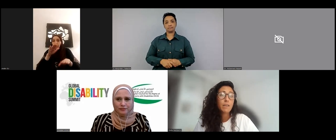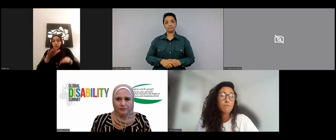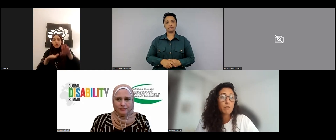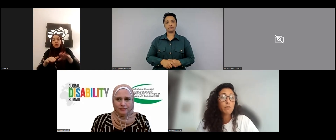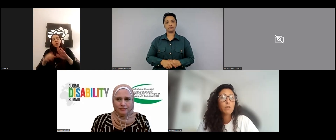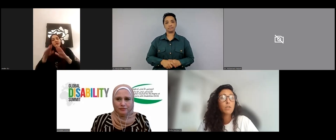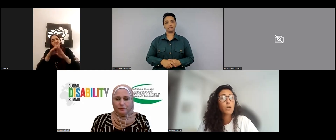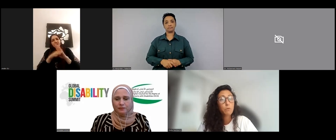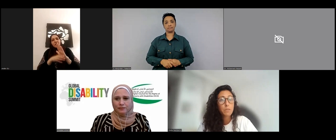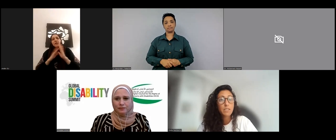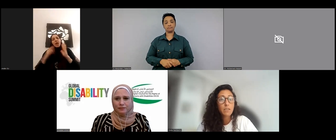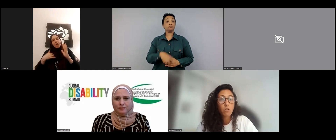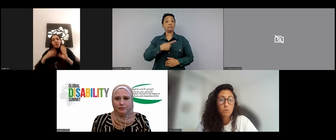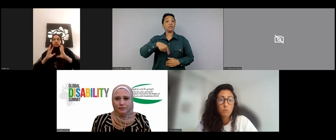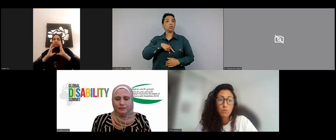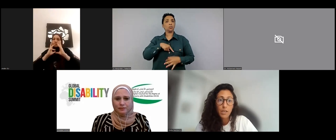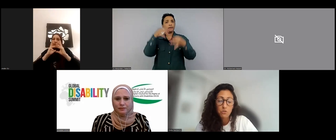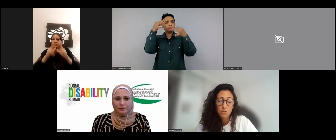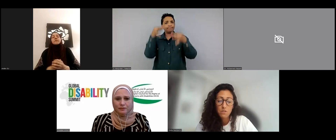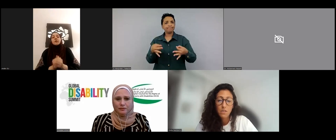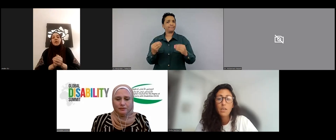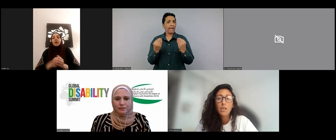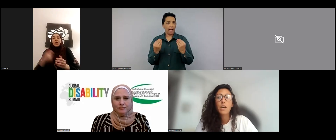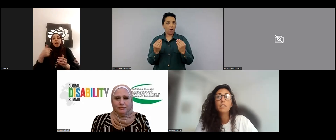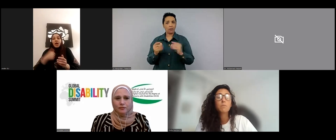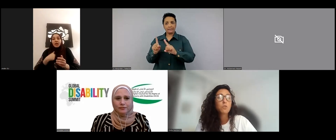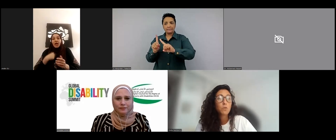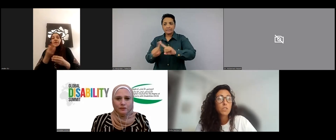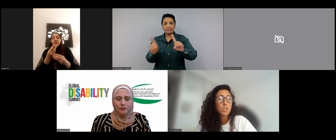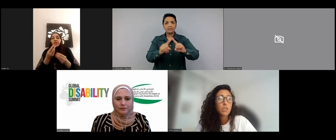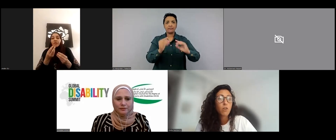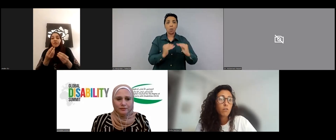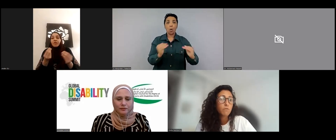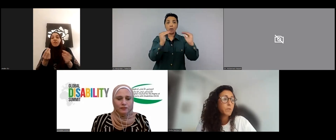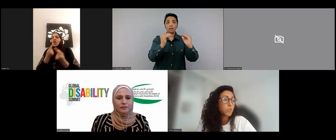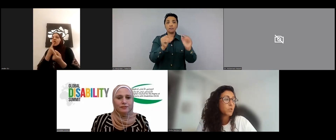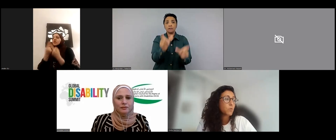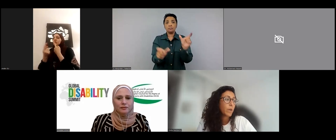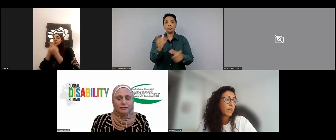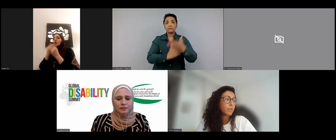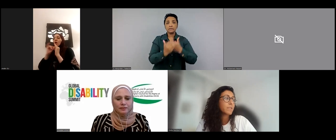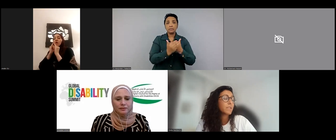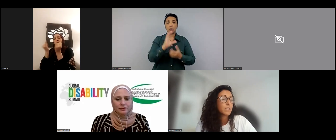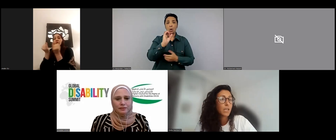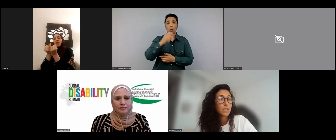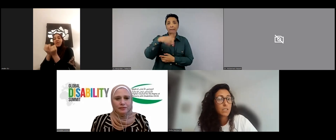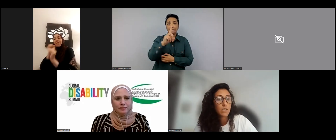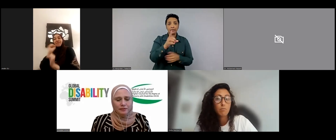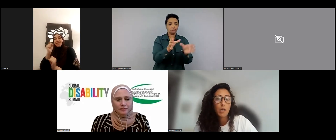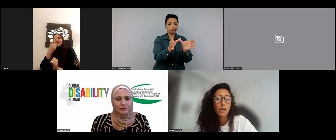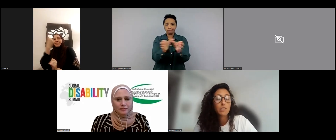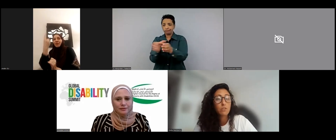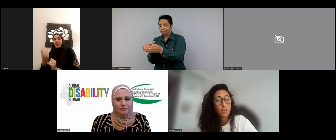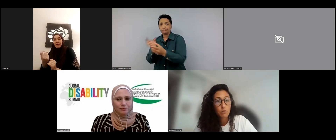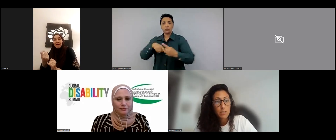by several OPD consultations, the majority of which were facilitated